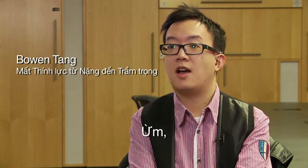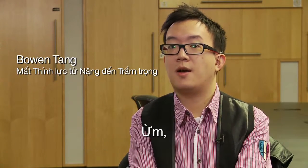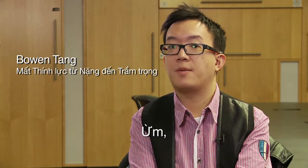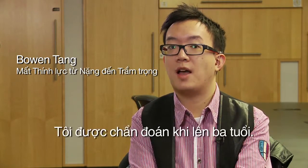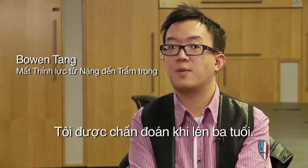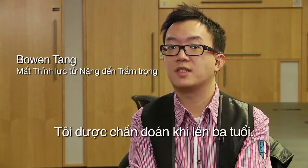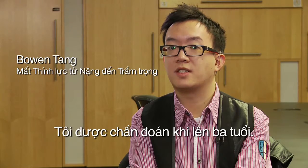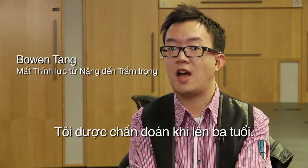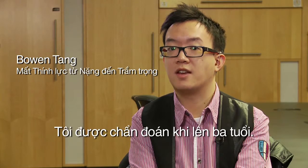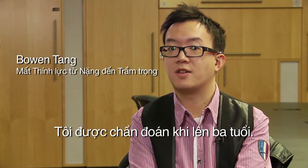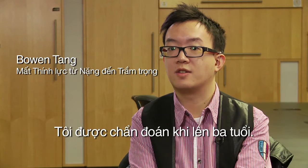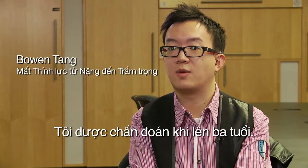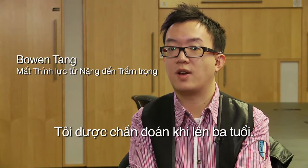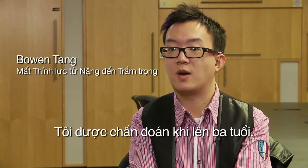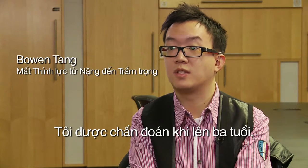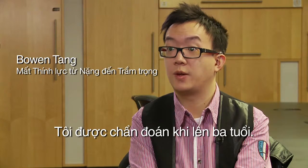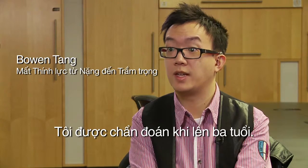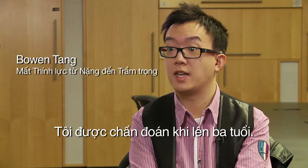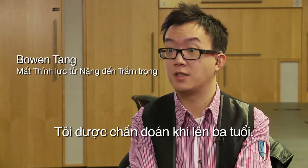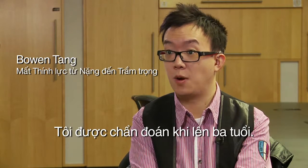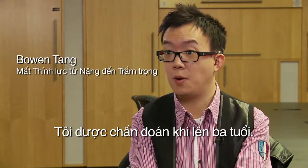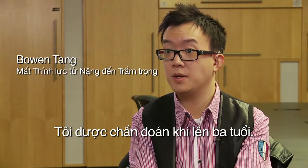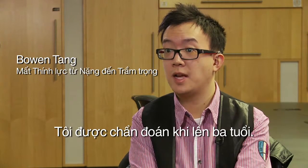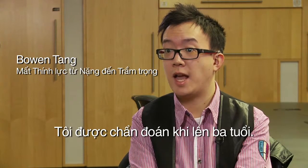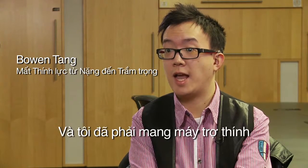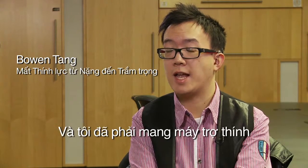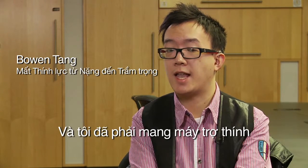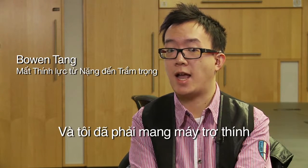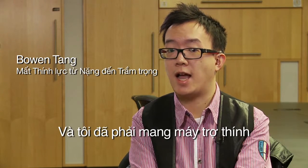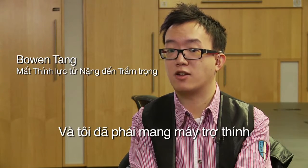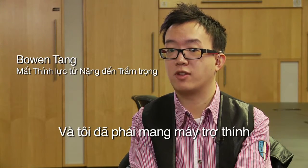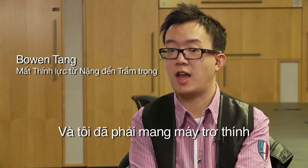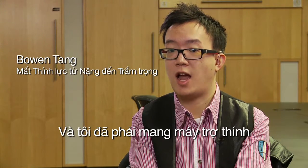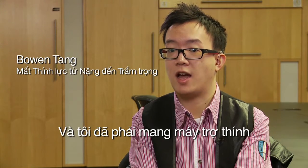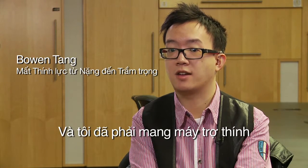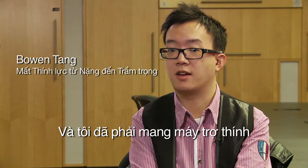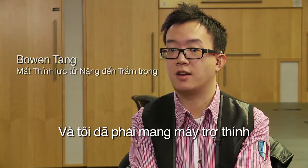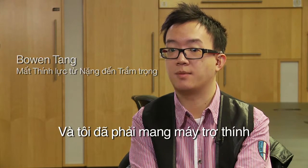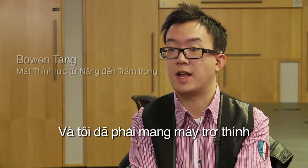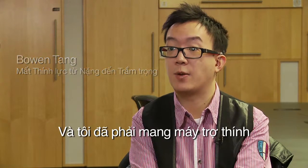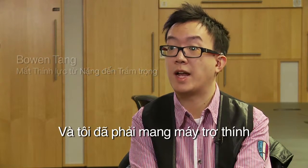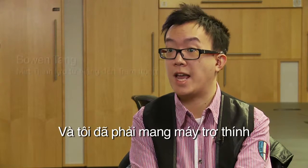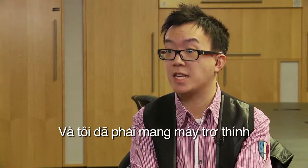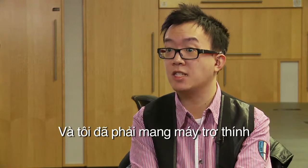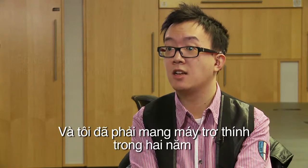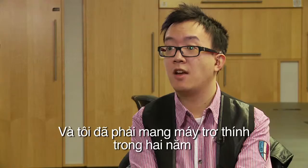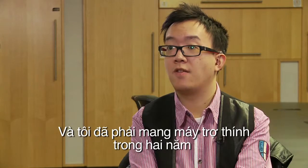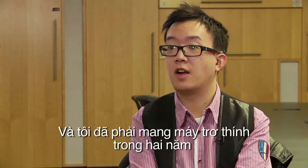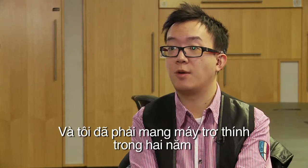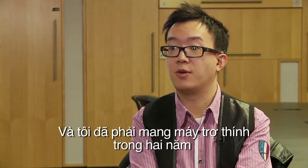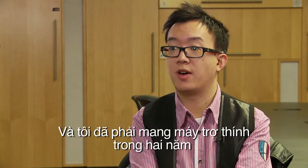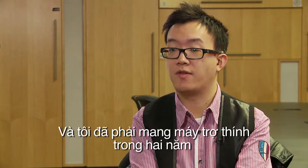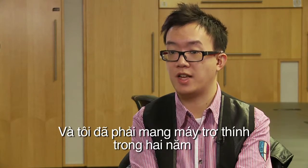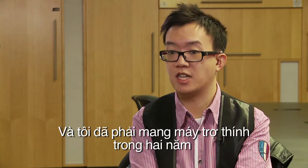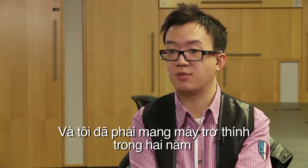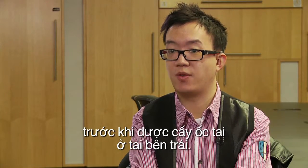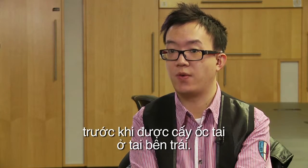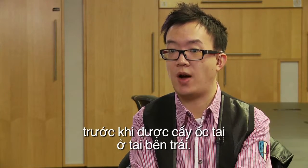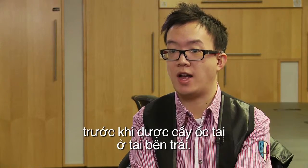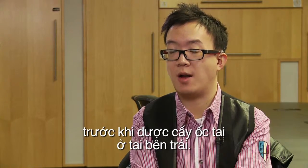I was diagnosed when I was 2 years old and I actually had hearing aids for a couple of years before I had